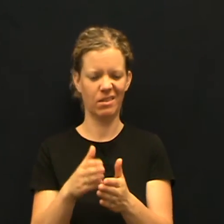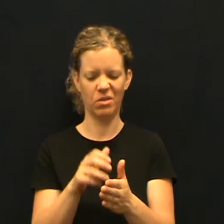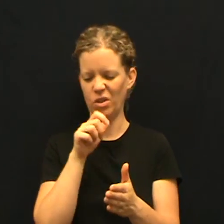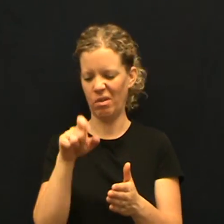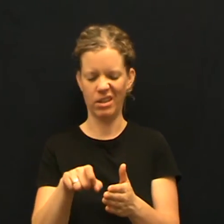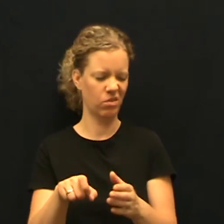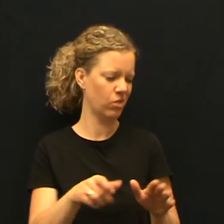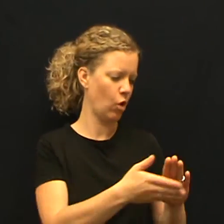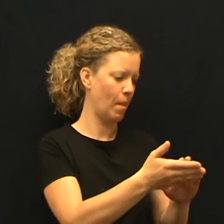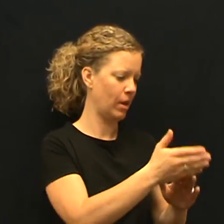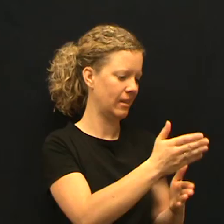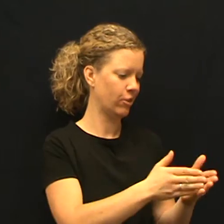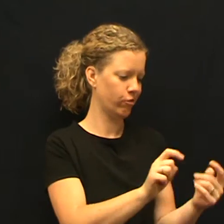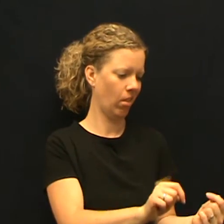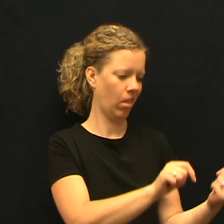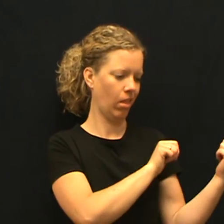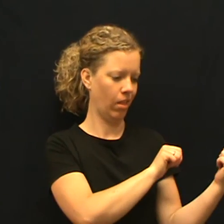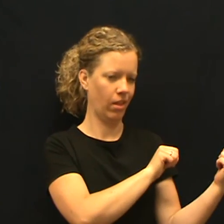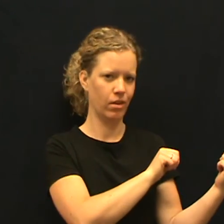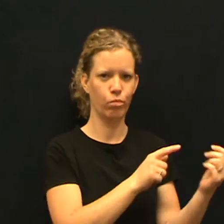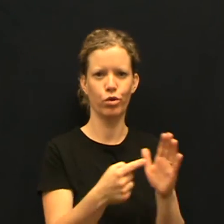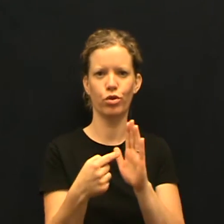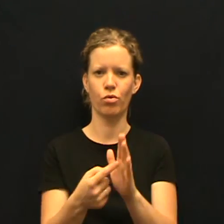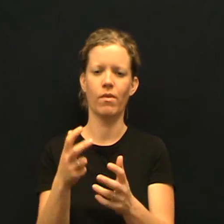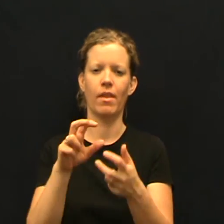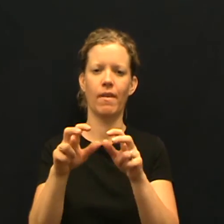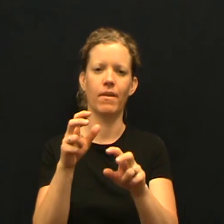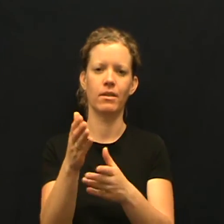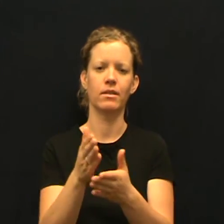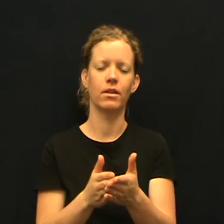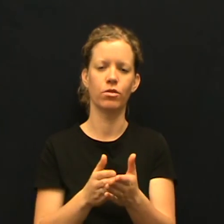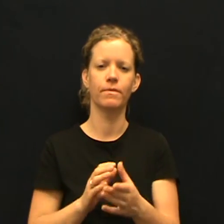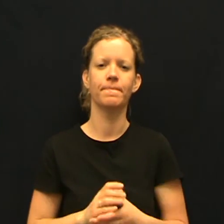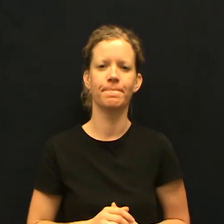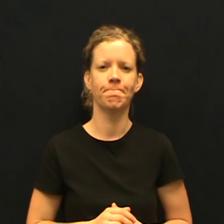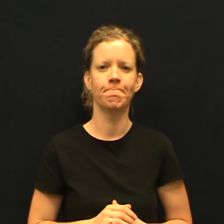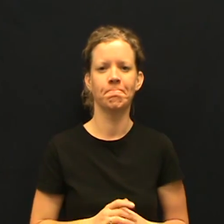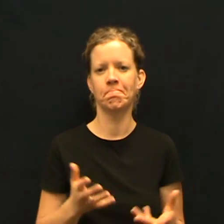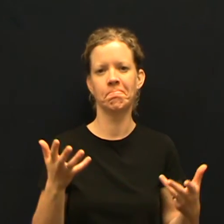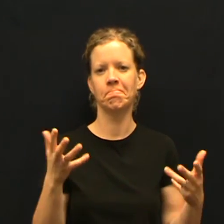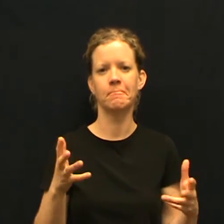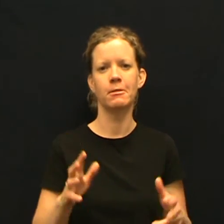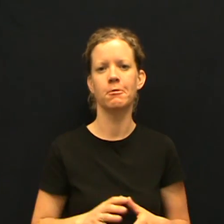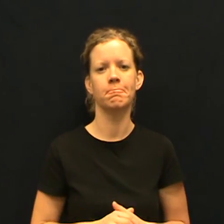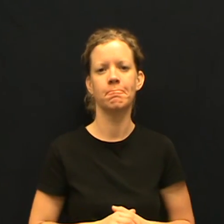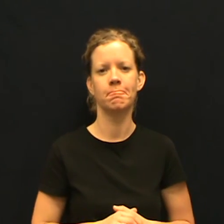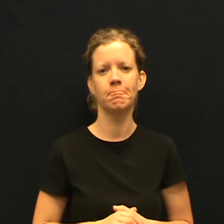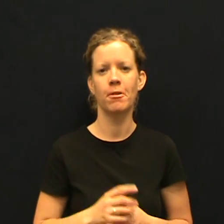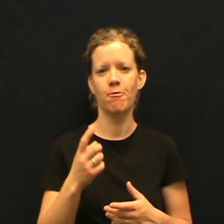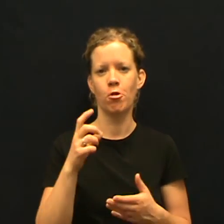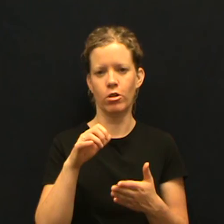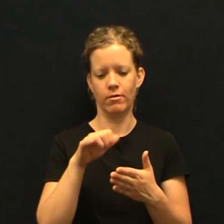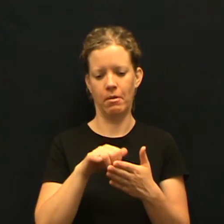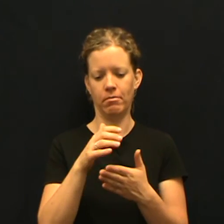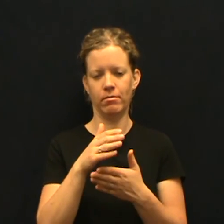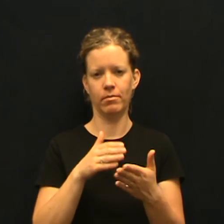that we can show it in the investing section. And that's really all there is to this piece of the show. So now go